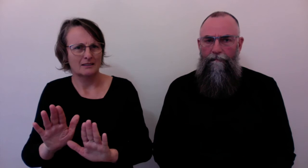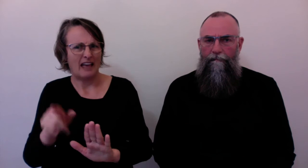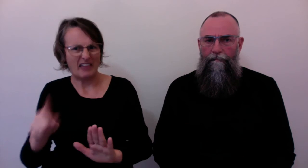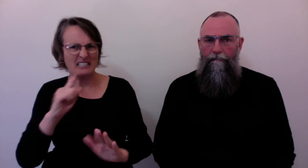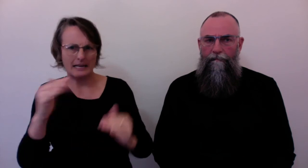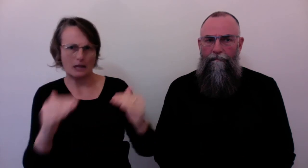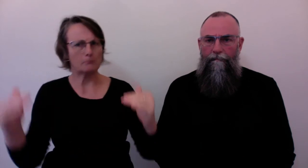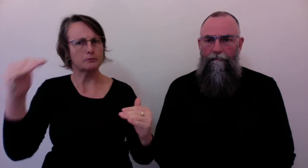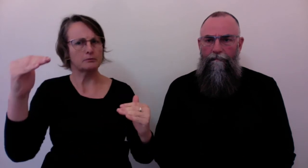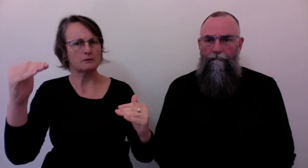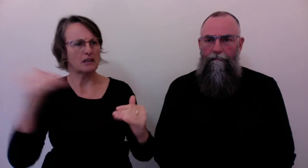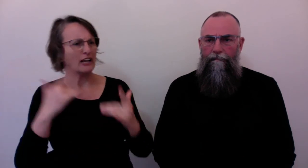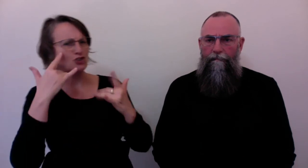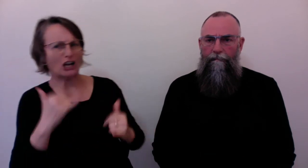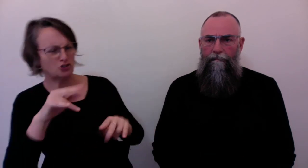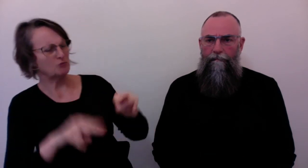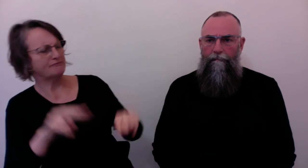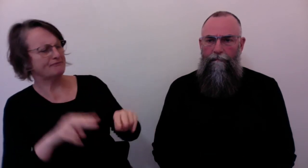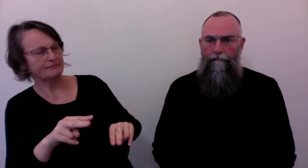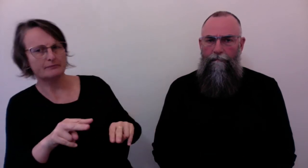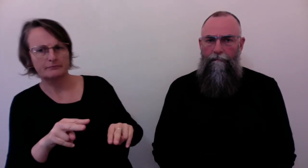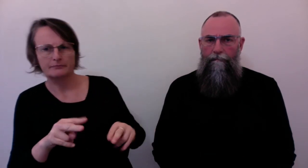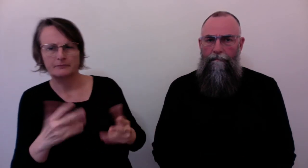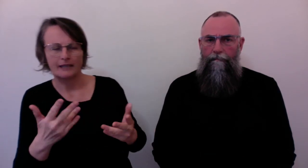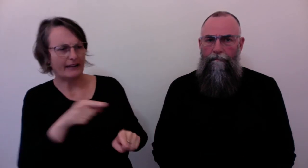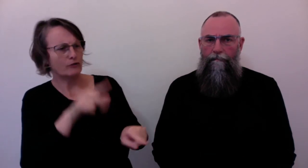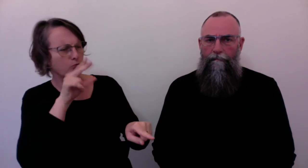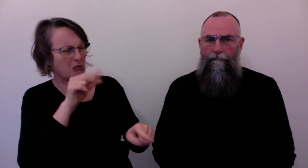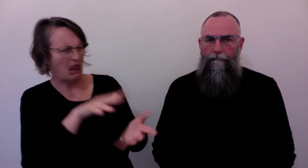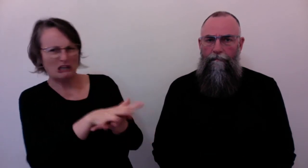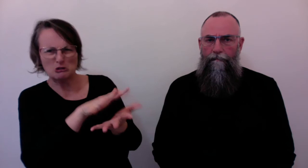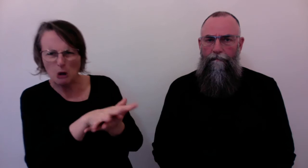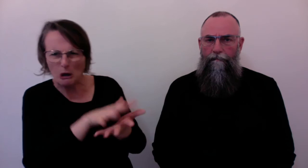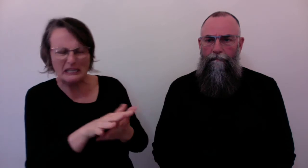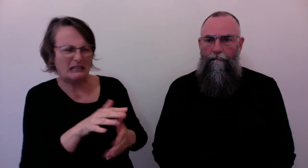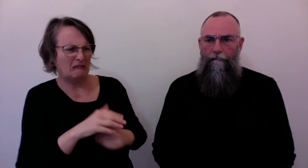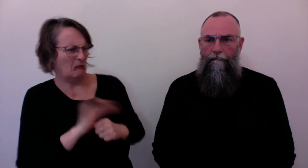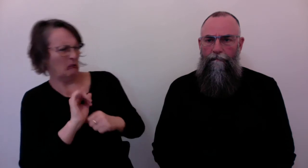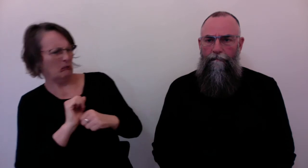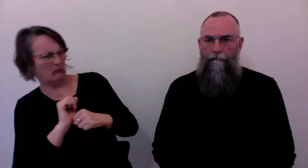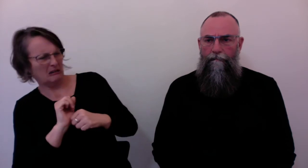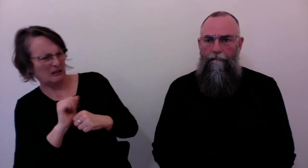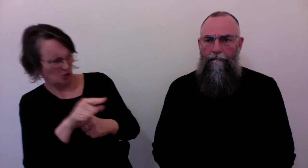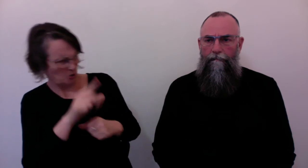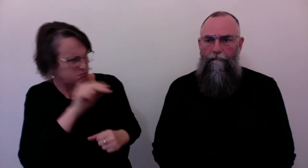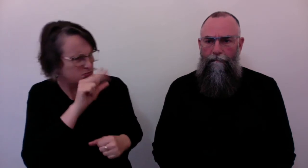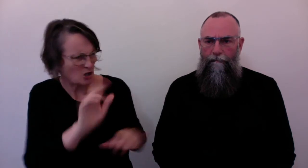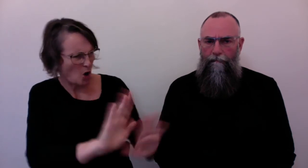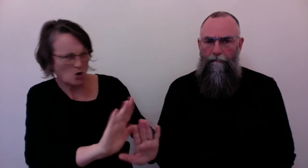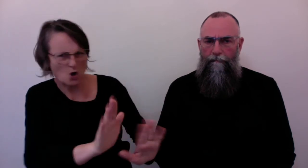like judgmental. And like using your voice is seen as dirty, and like, oh, like you want to use your voice? No, we're special